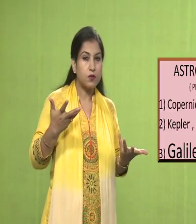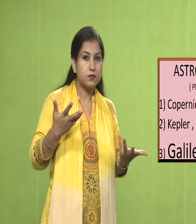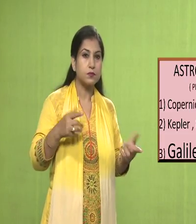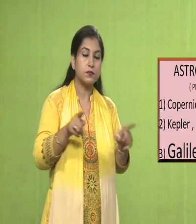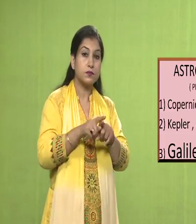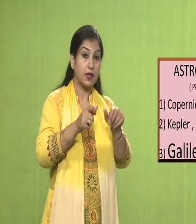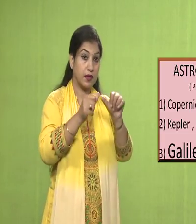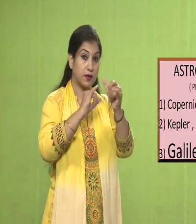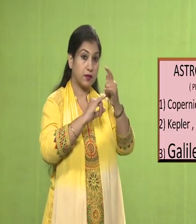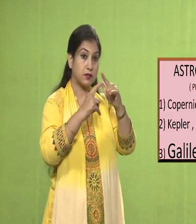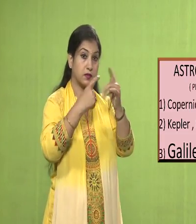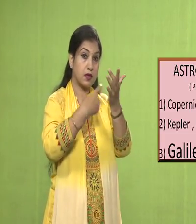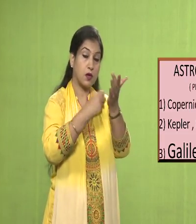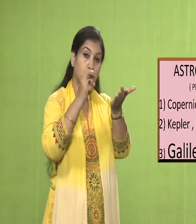these astronomers in detail now.